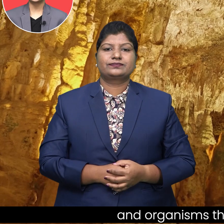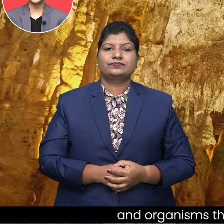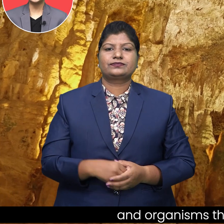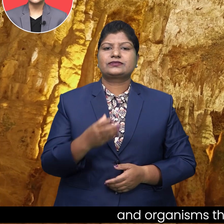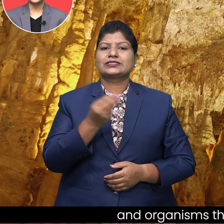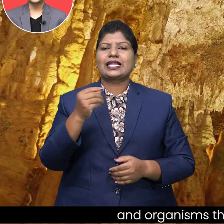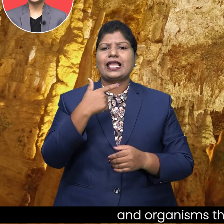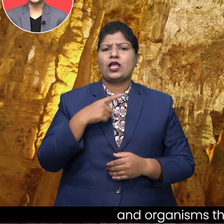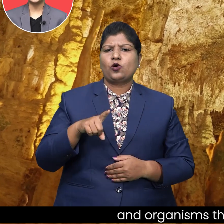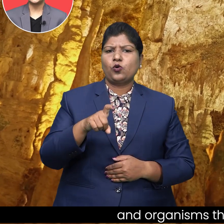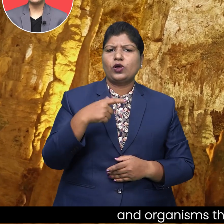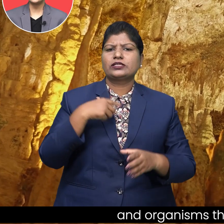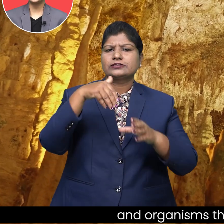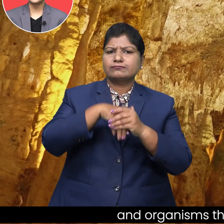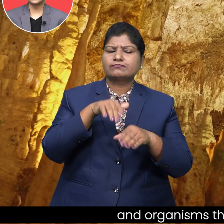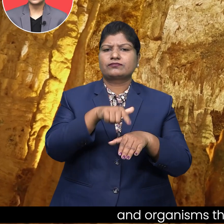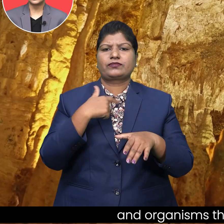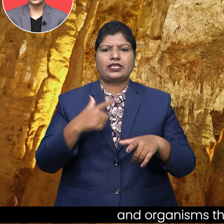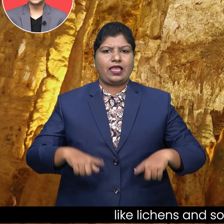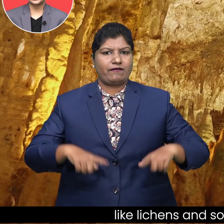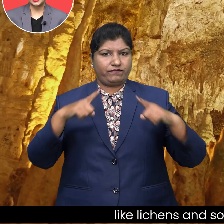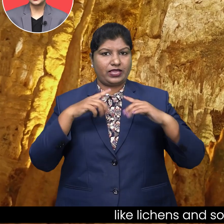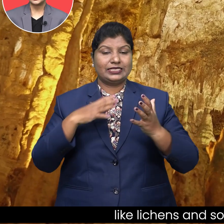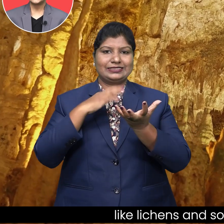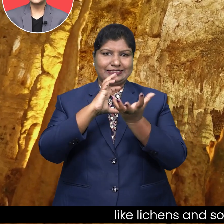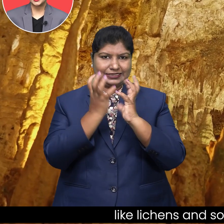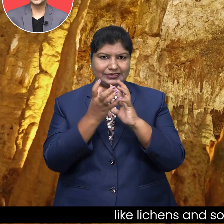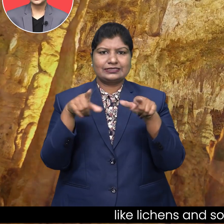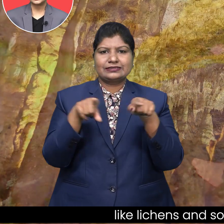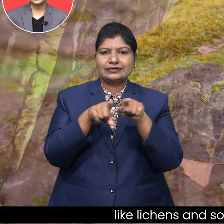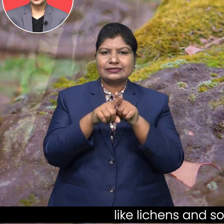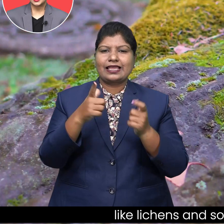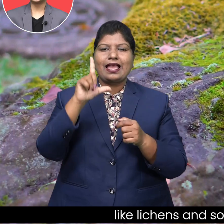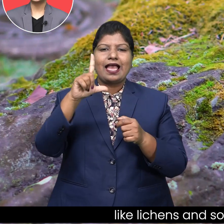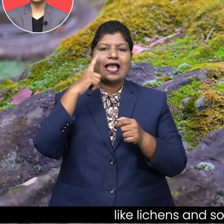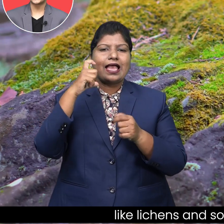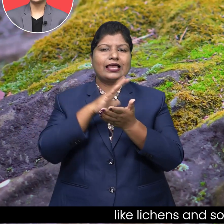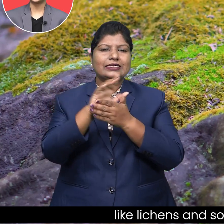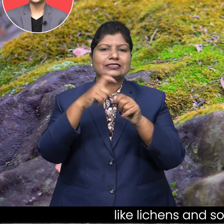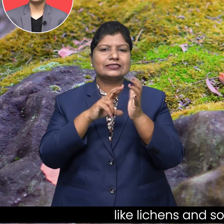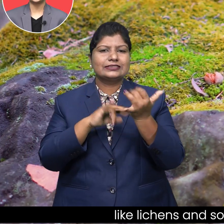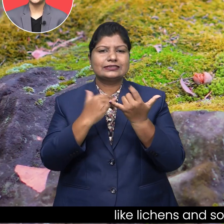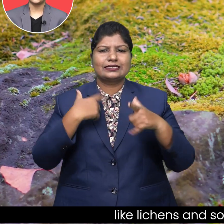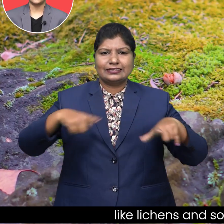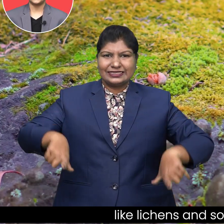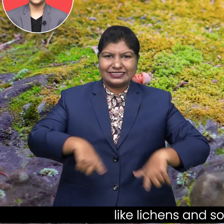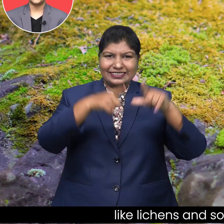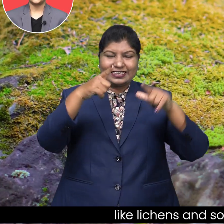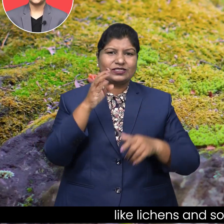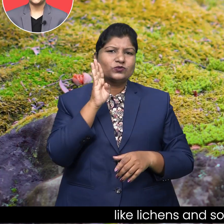and organisms that are living on the earth like lichens and some biological